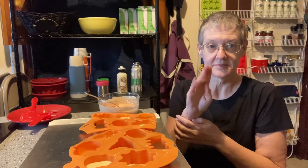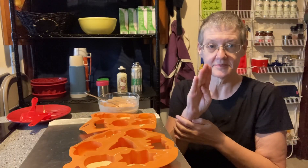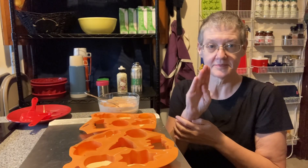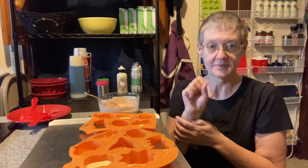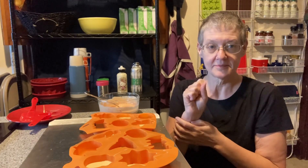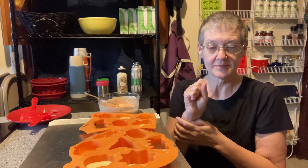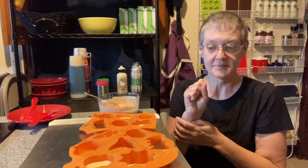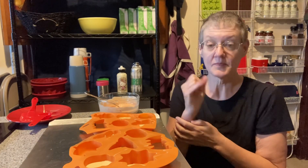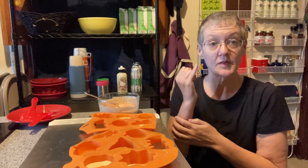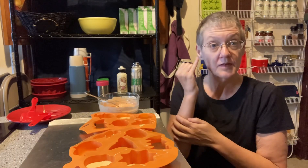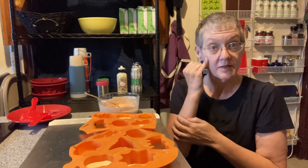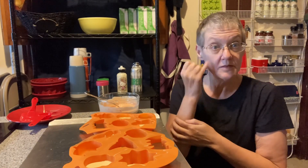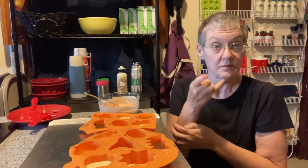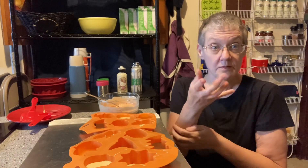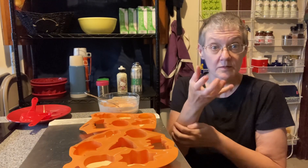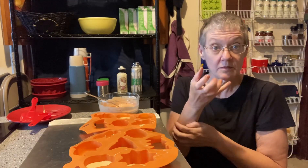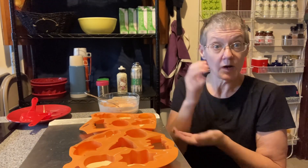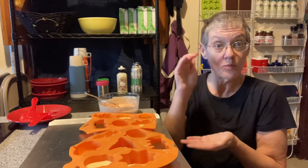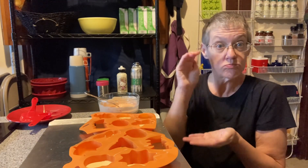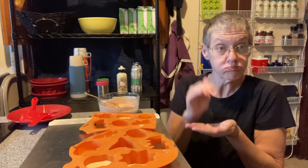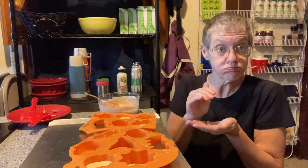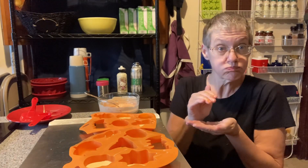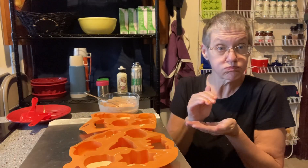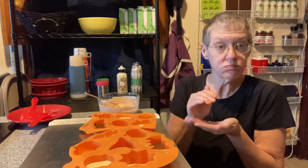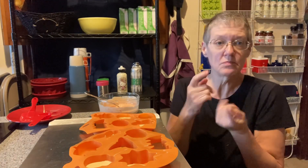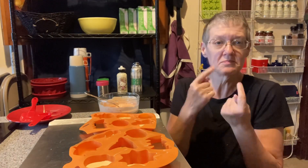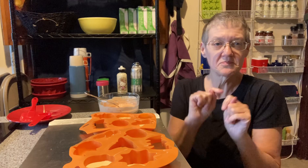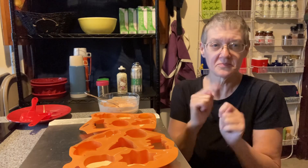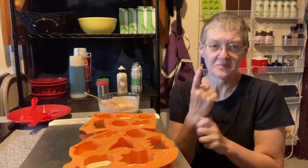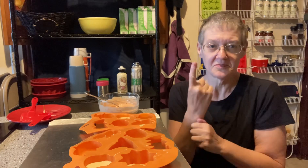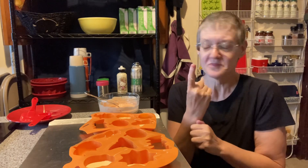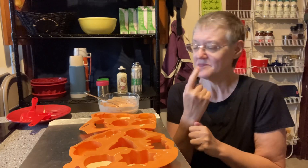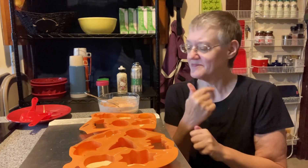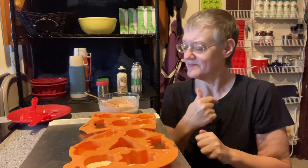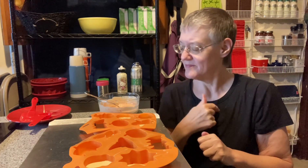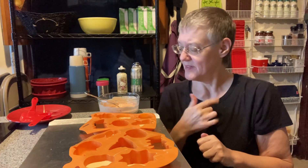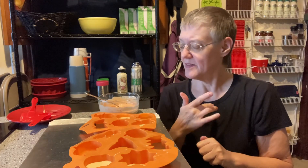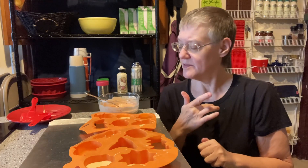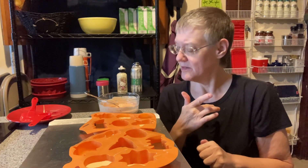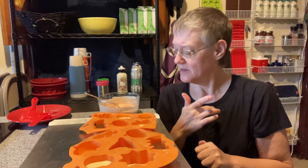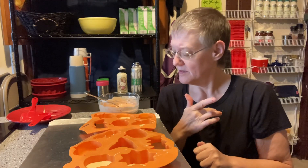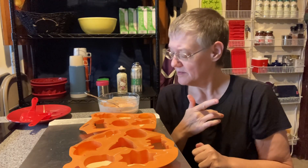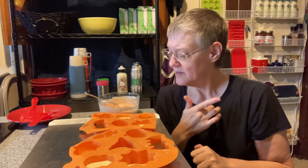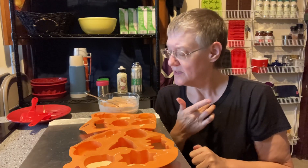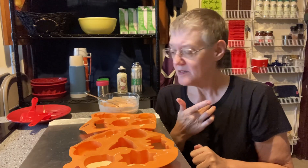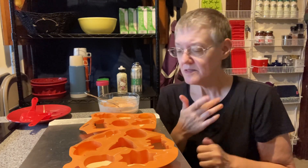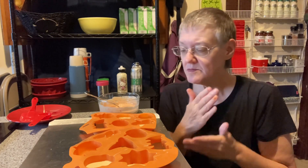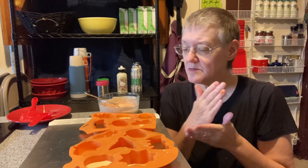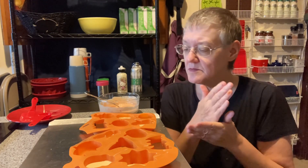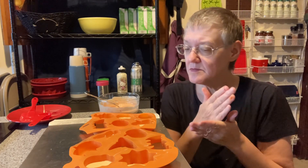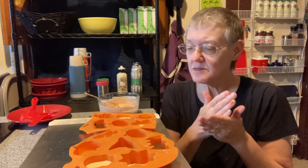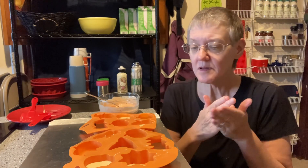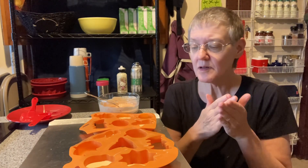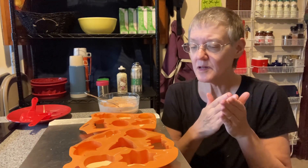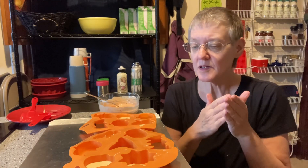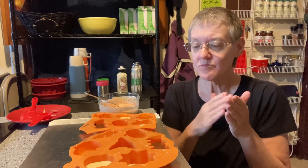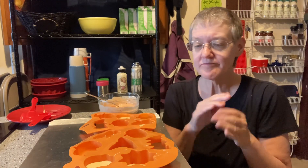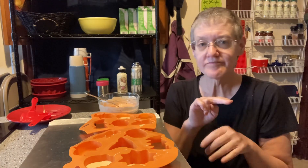Again, 2 tablespoons. But if you want to decrease it to 1 tablespoon, that's fine. I just felt like